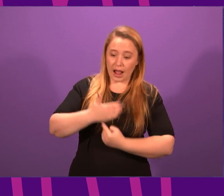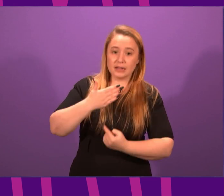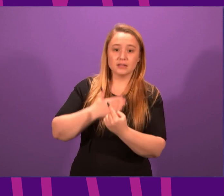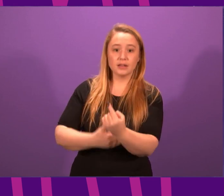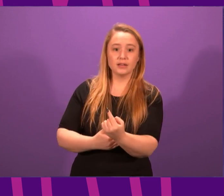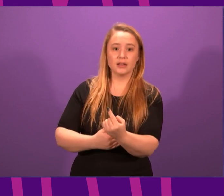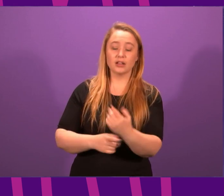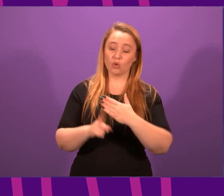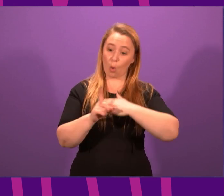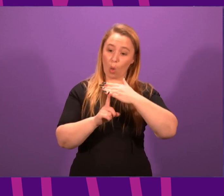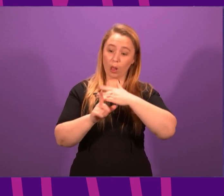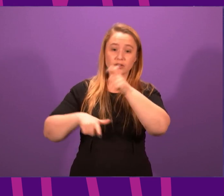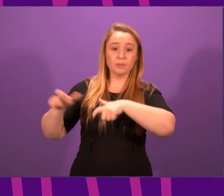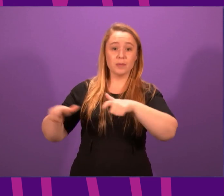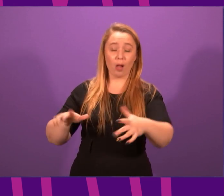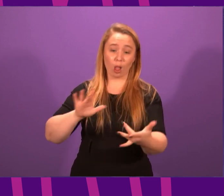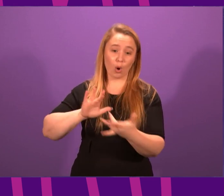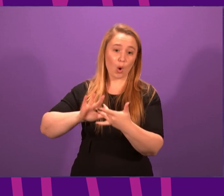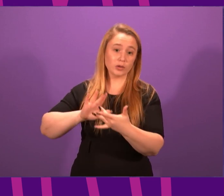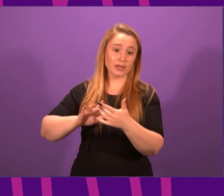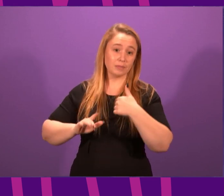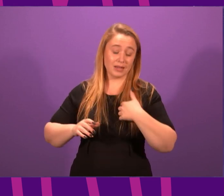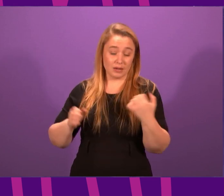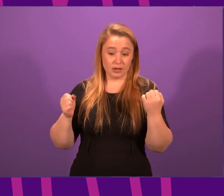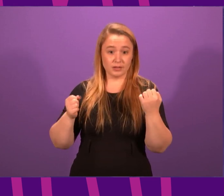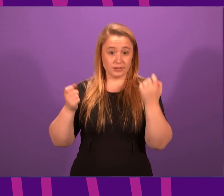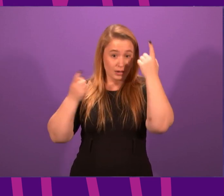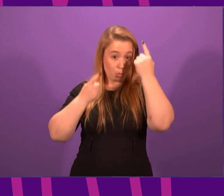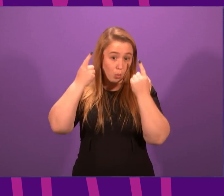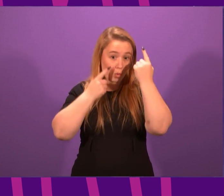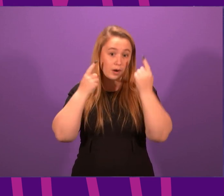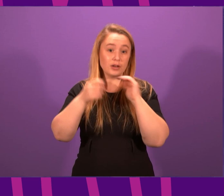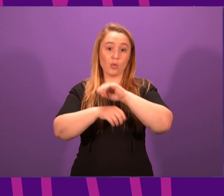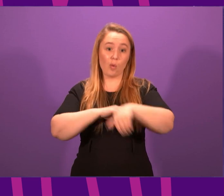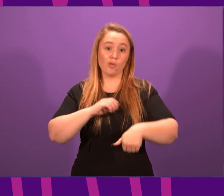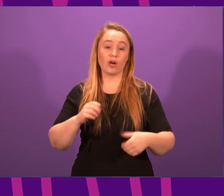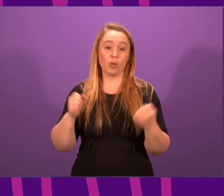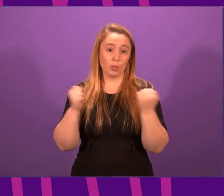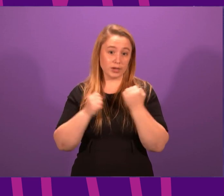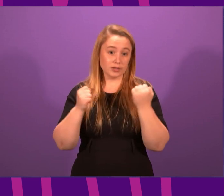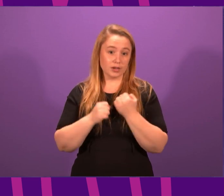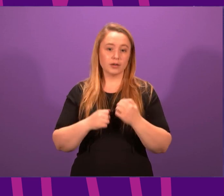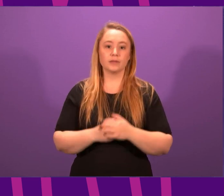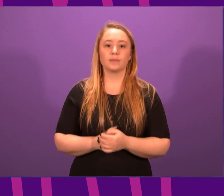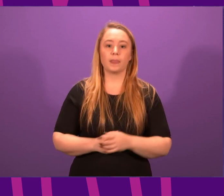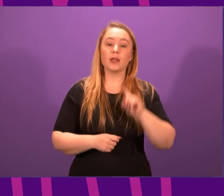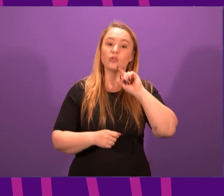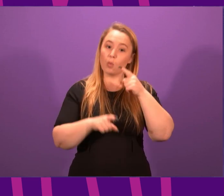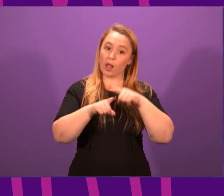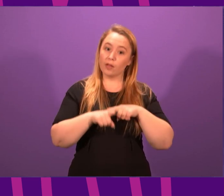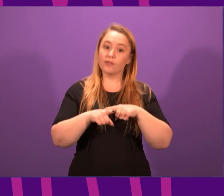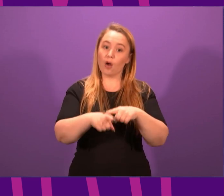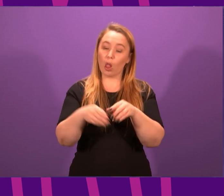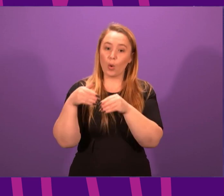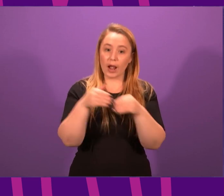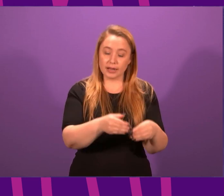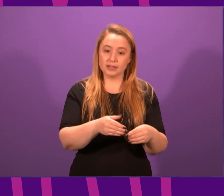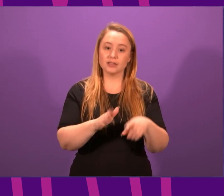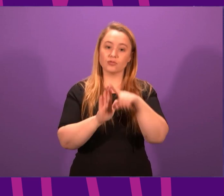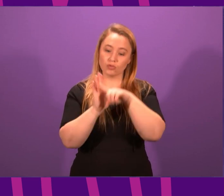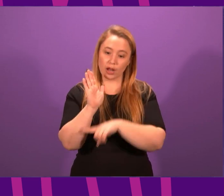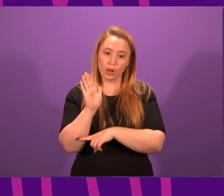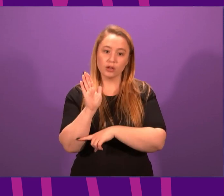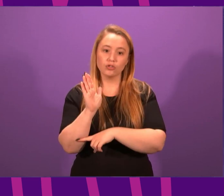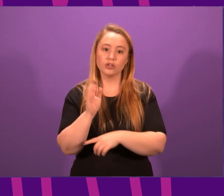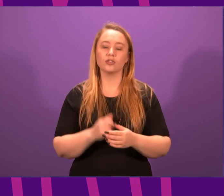contacted by older constituents, deeply concerned about the coming months. They are, of course, wary of coronavirus and follow all the necessary guidance and regulations. The